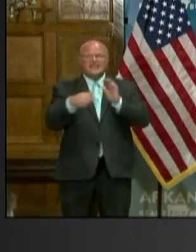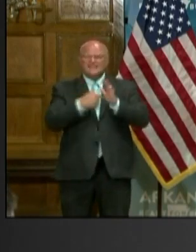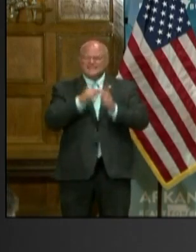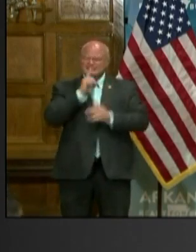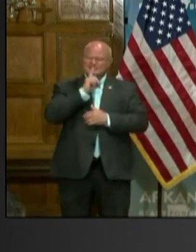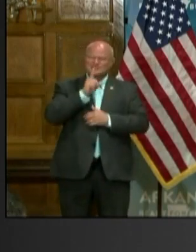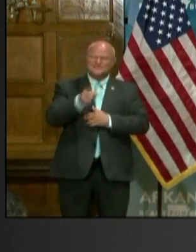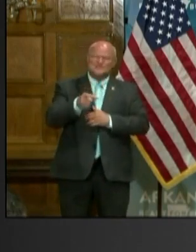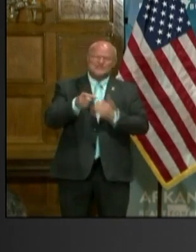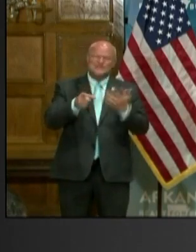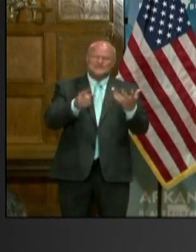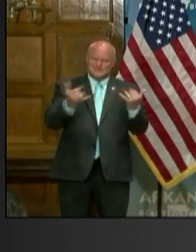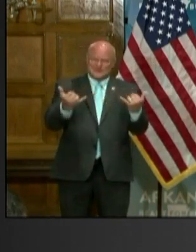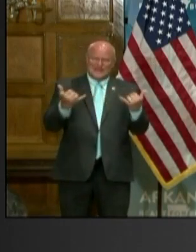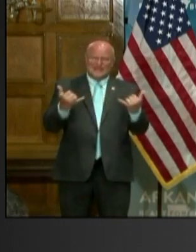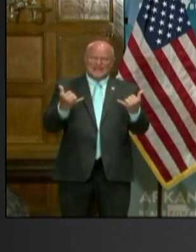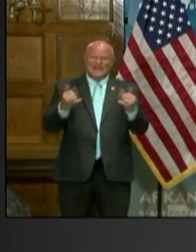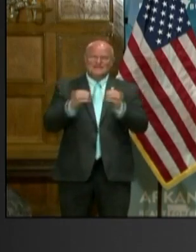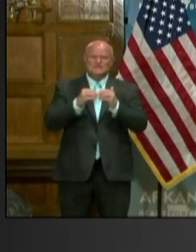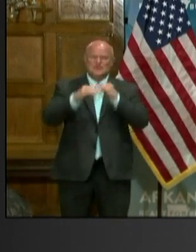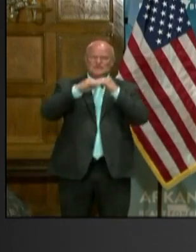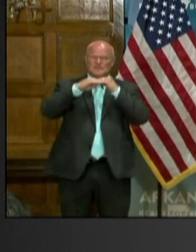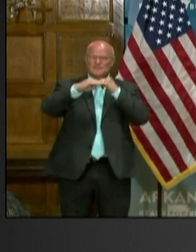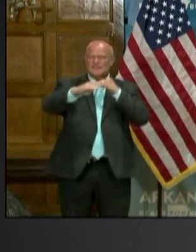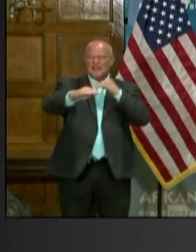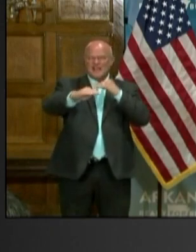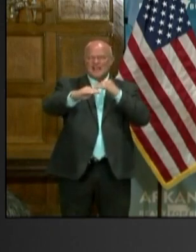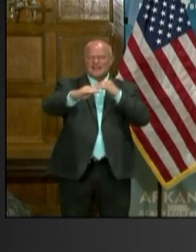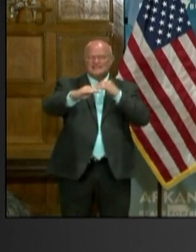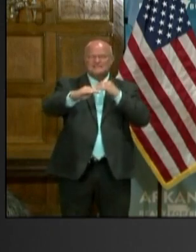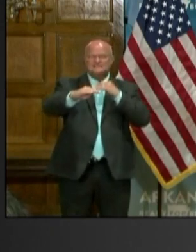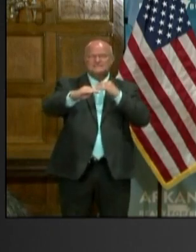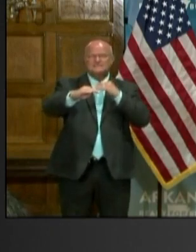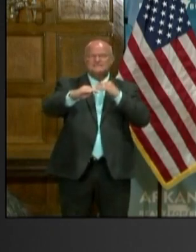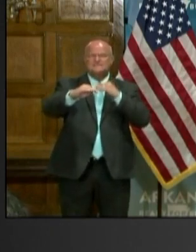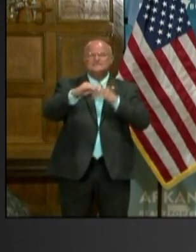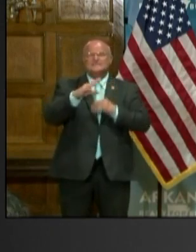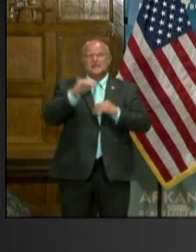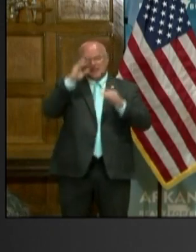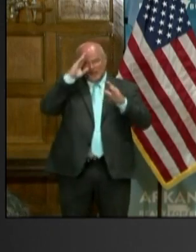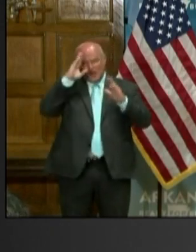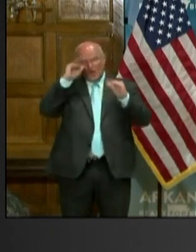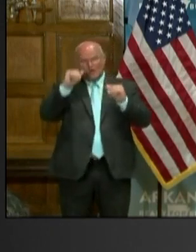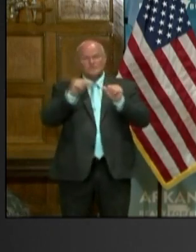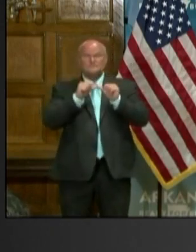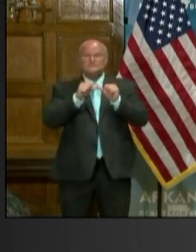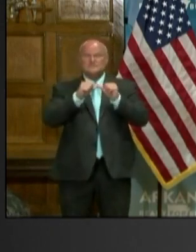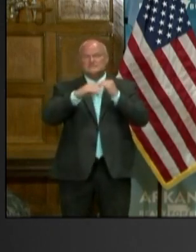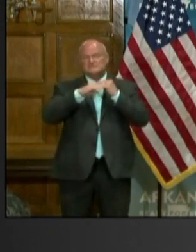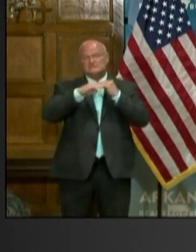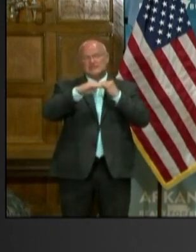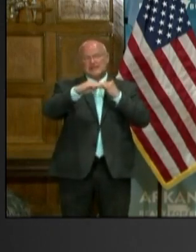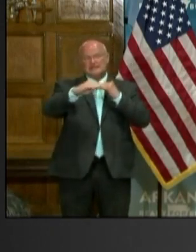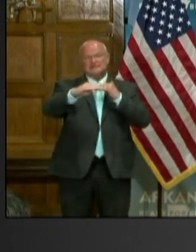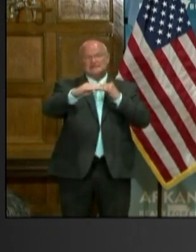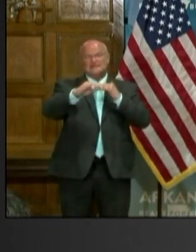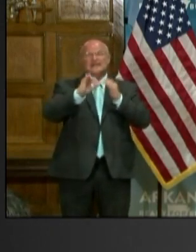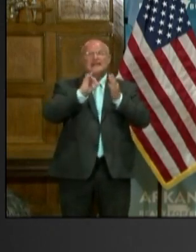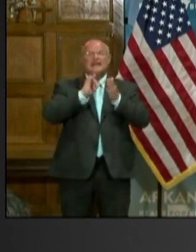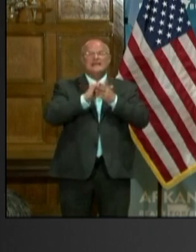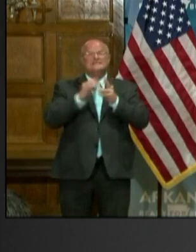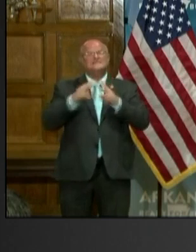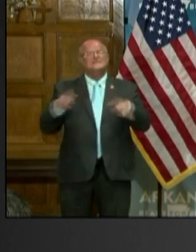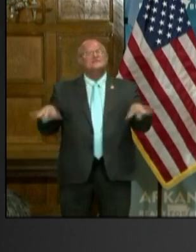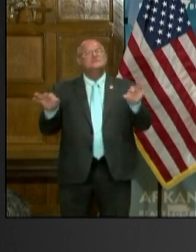is really, right now it's more of a flat plateau, and hopefully it will continue there. And that's a